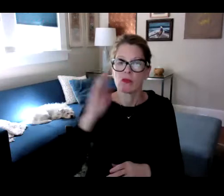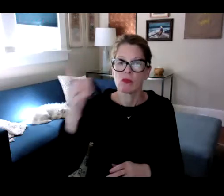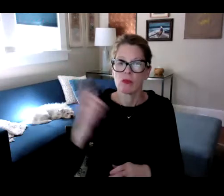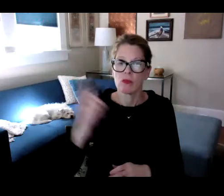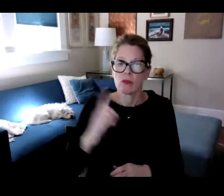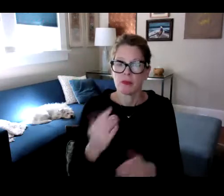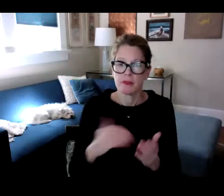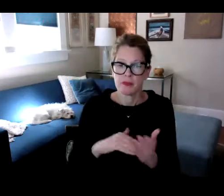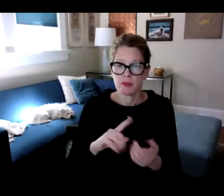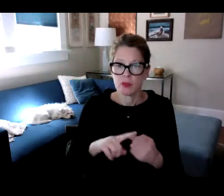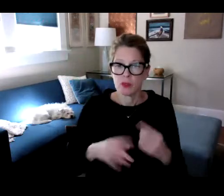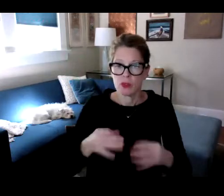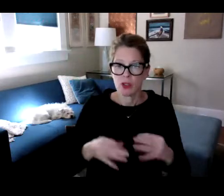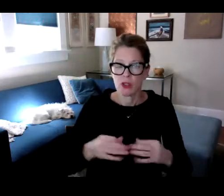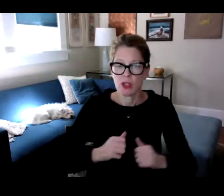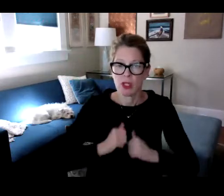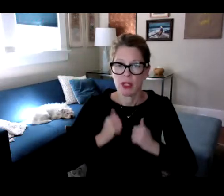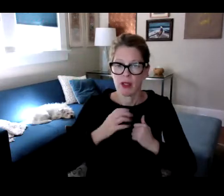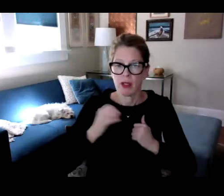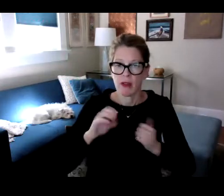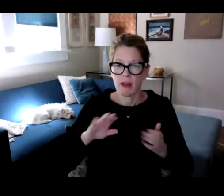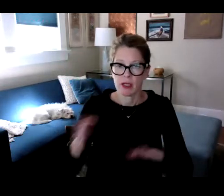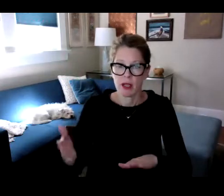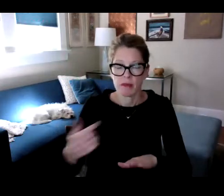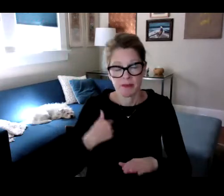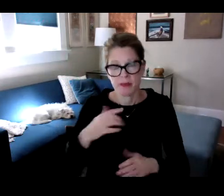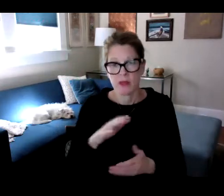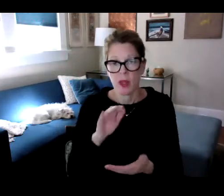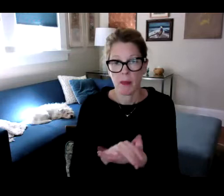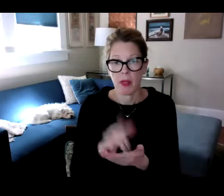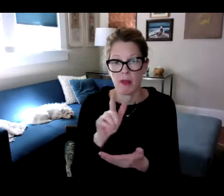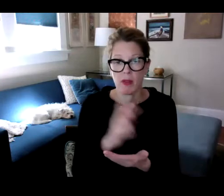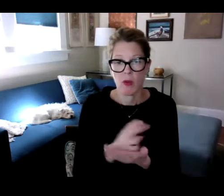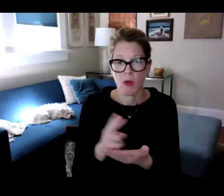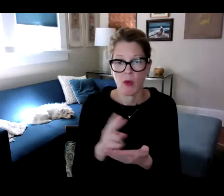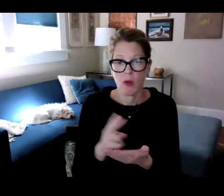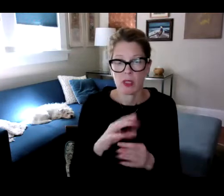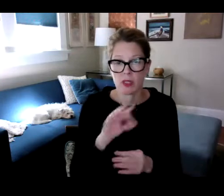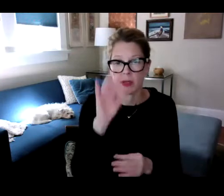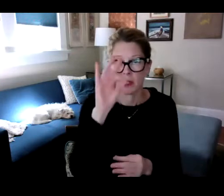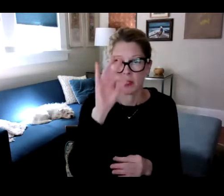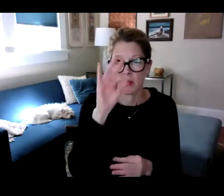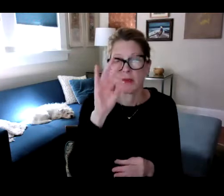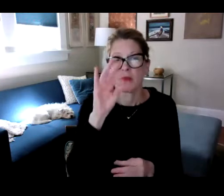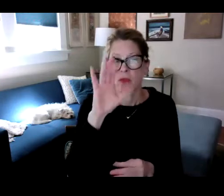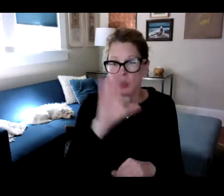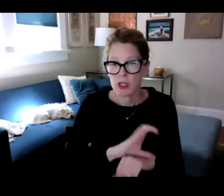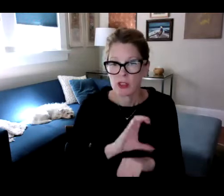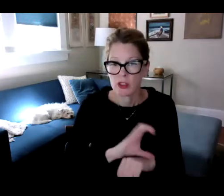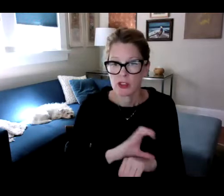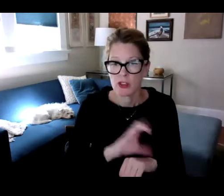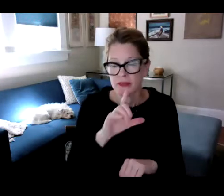judge the living and the dead. I believe in the Holy Spirit, the Holy Catholic Church, the communion of